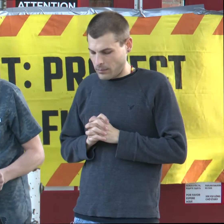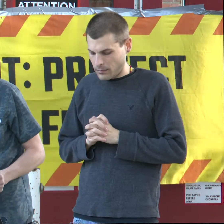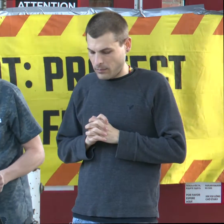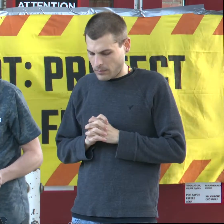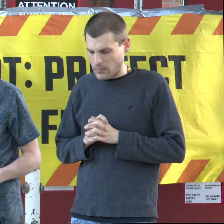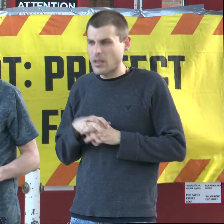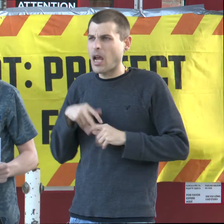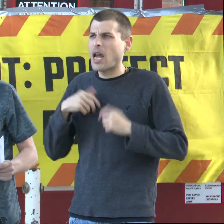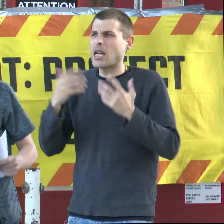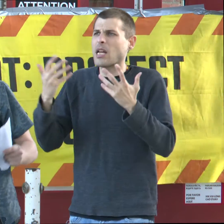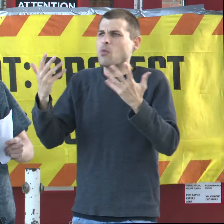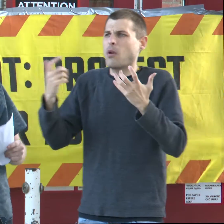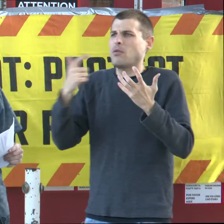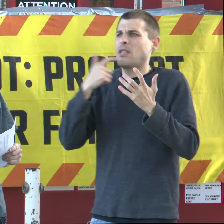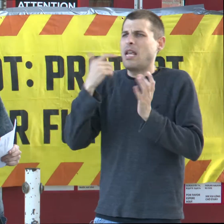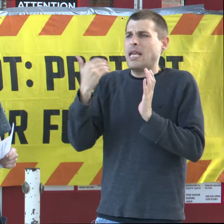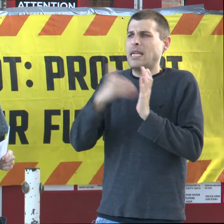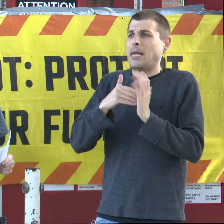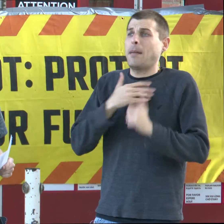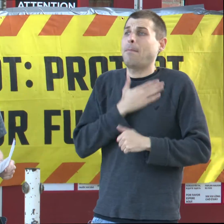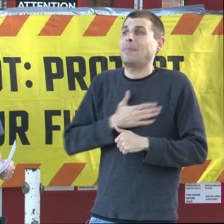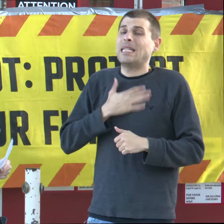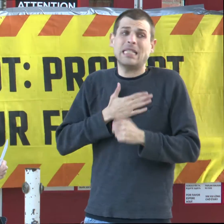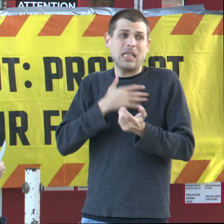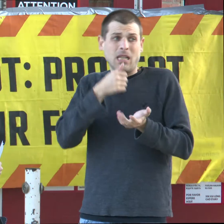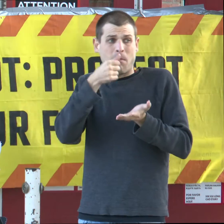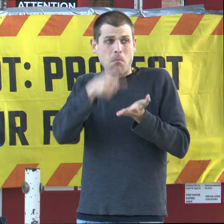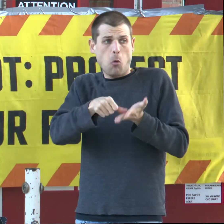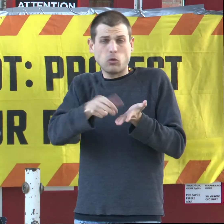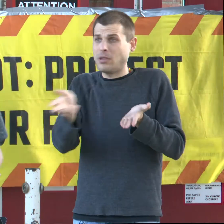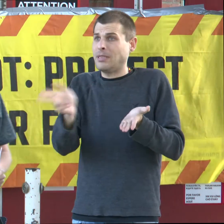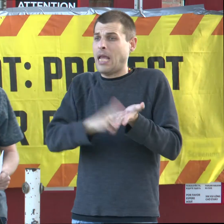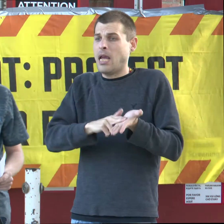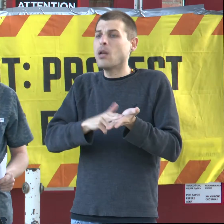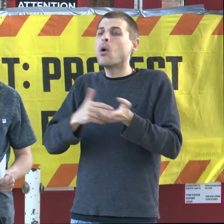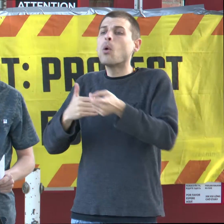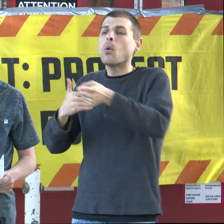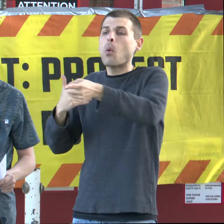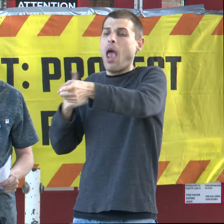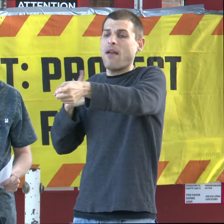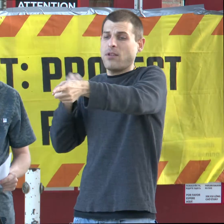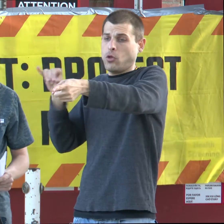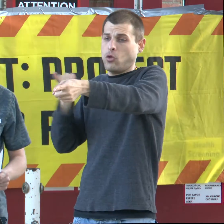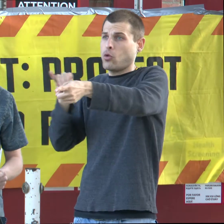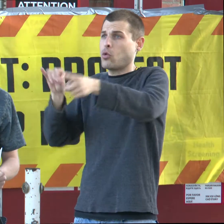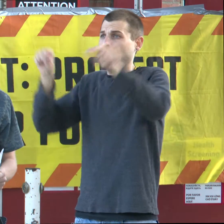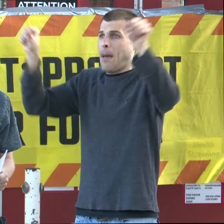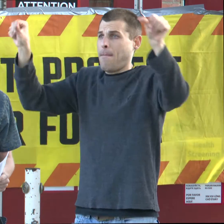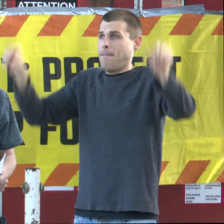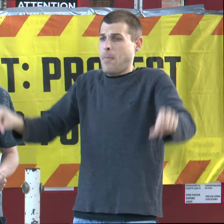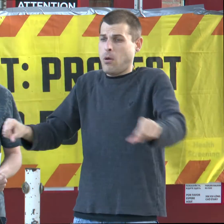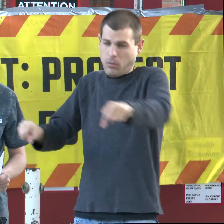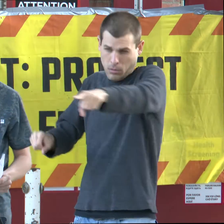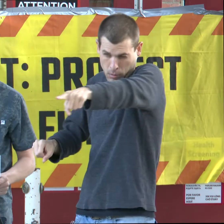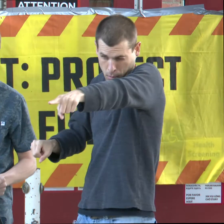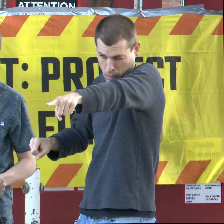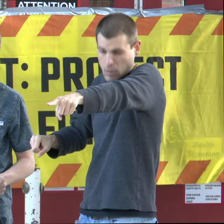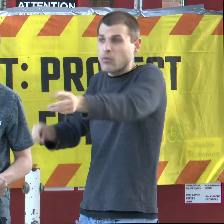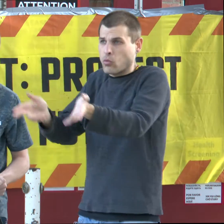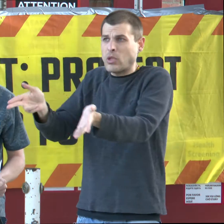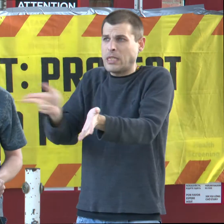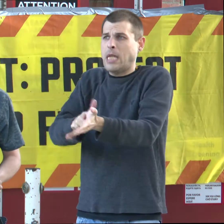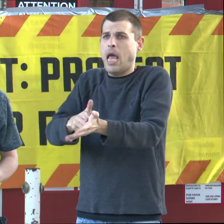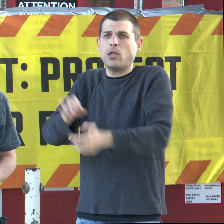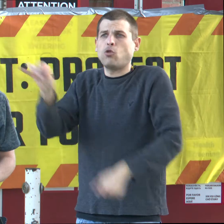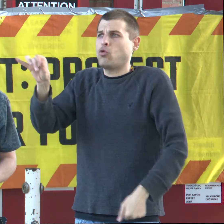I also just want to say, again, please keep signing the postcards. We also have this banner that Sunrise PDX has put out that we are asking people to sign.